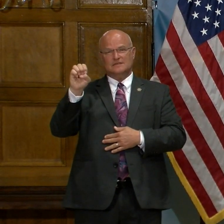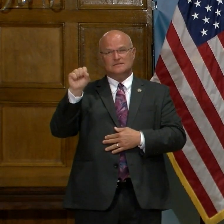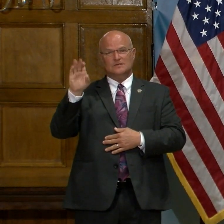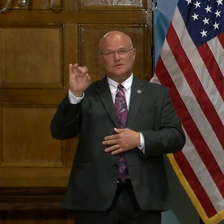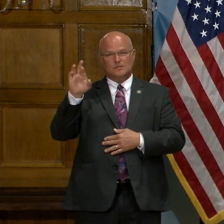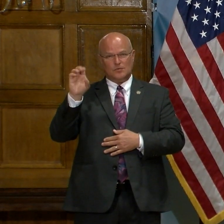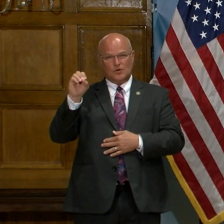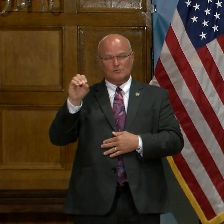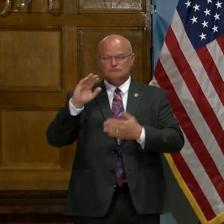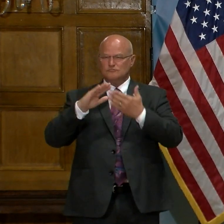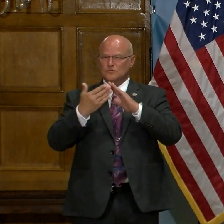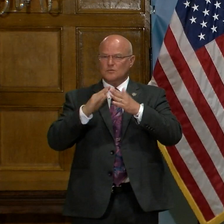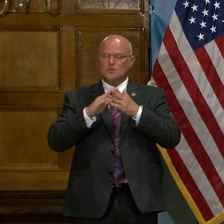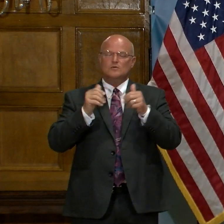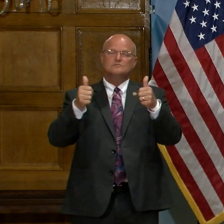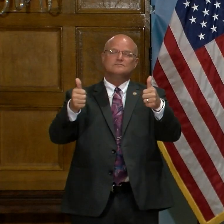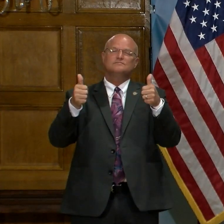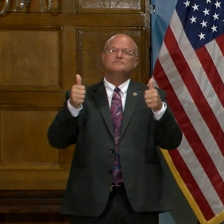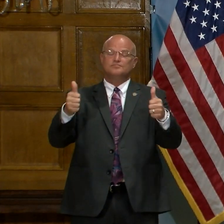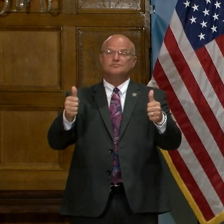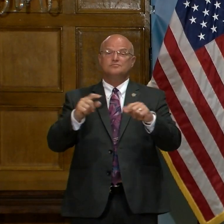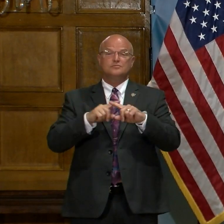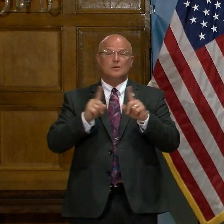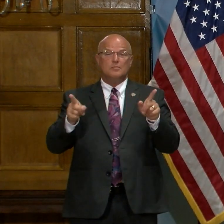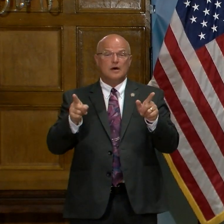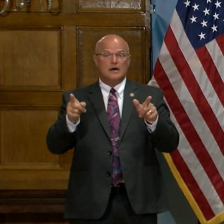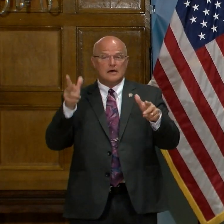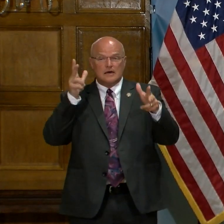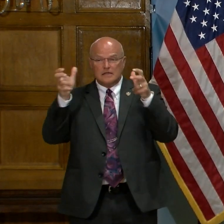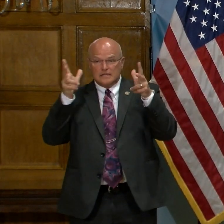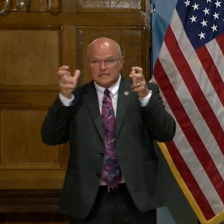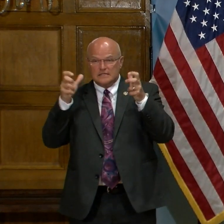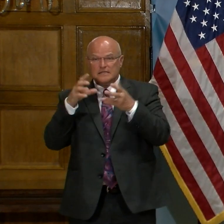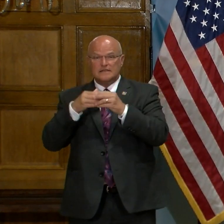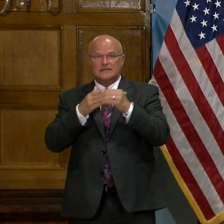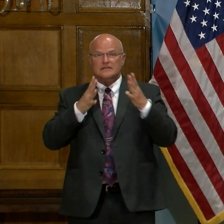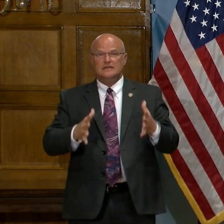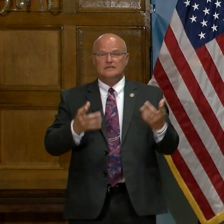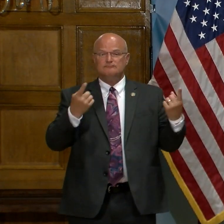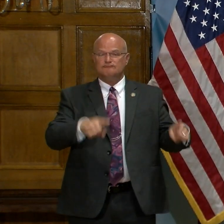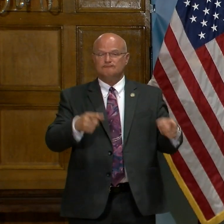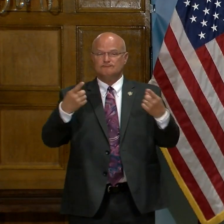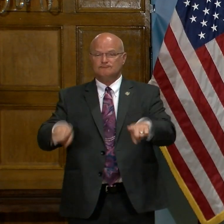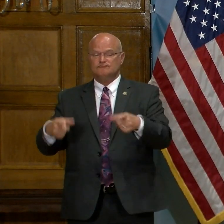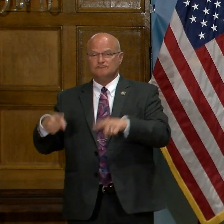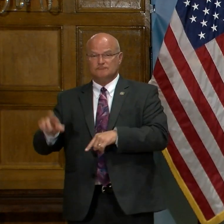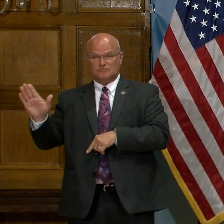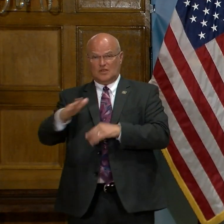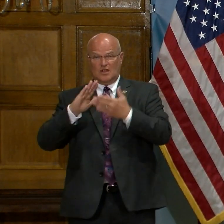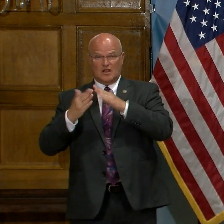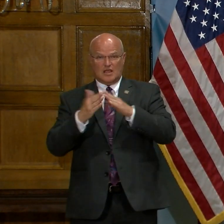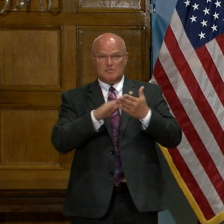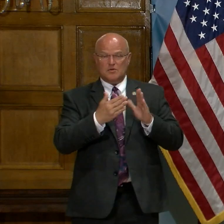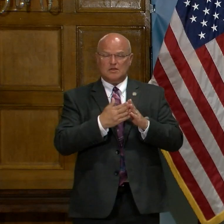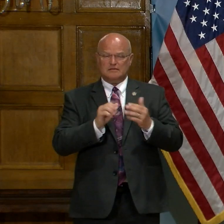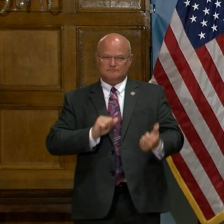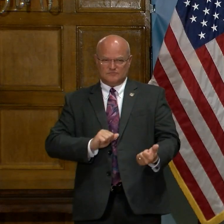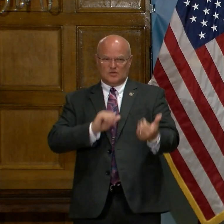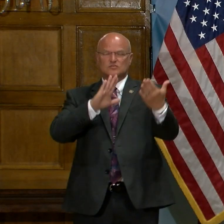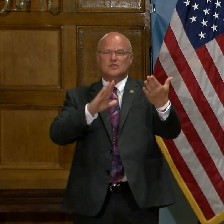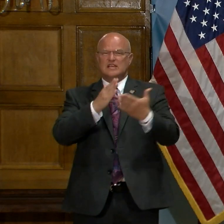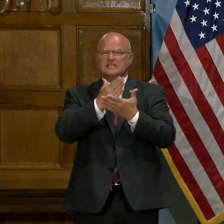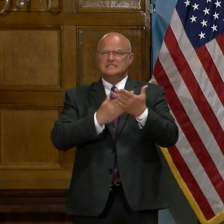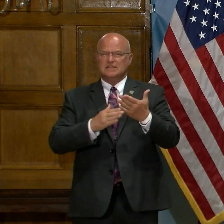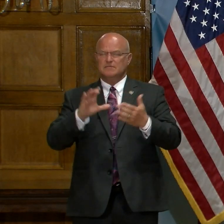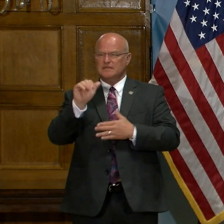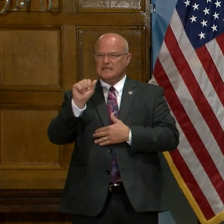was outstanding being there, but also listening to the leaders as to what's happening in their community, addressing some of